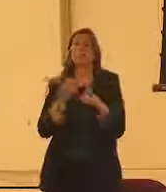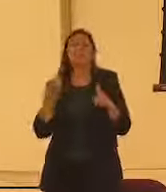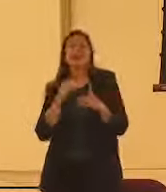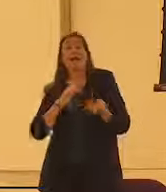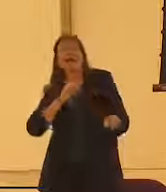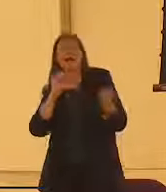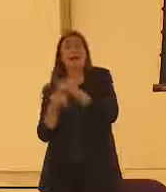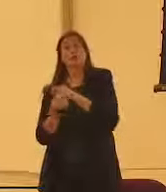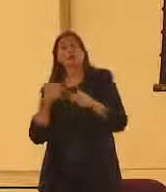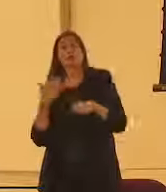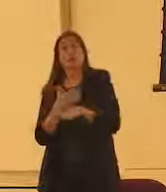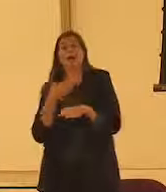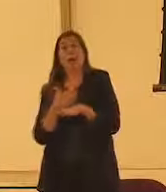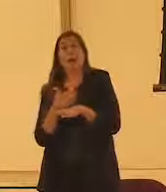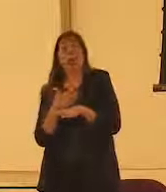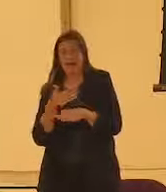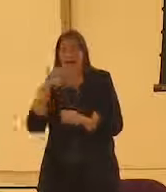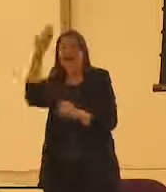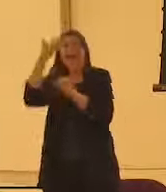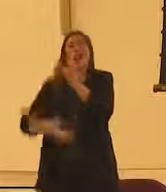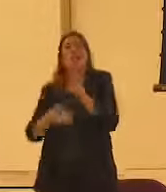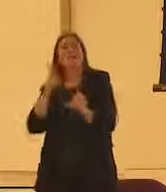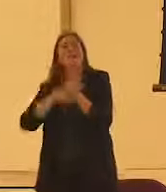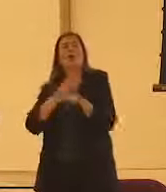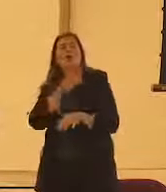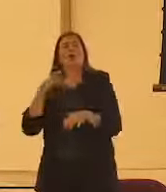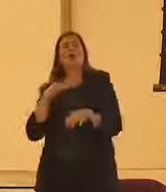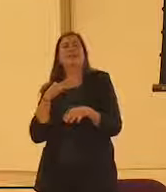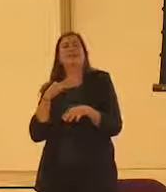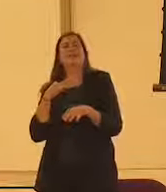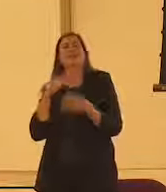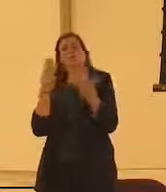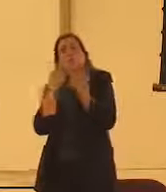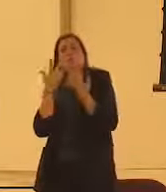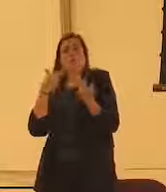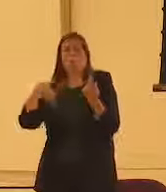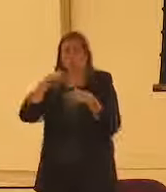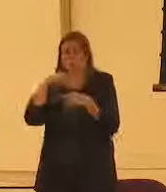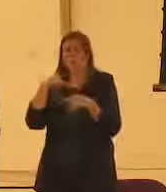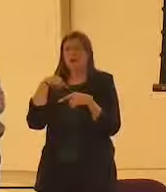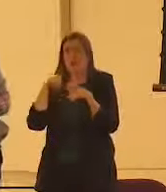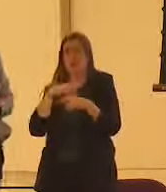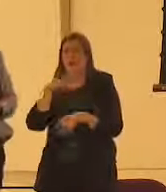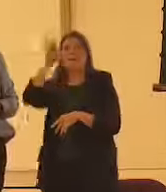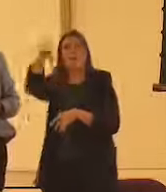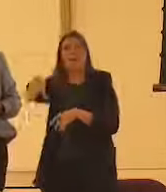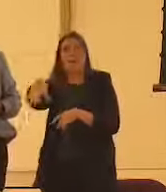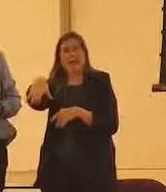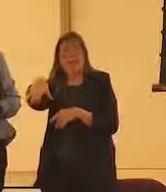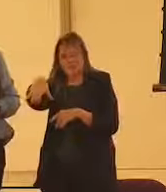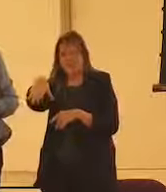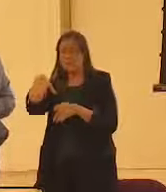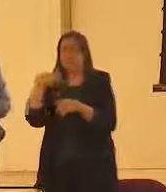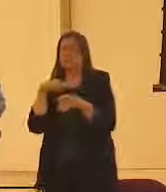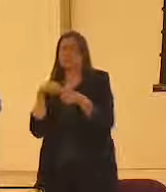medical school. I was on my psychiatry placement, and in the unit I was placed at was a deaf man who was profoundly manic.